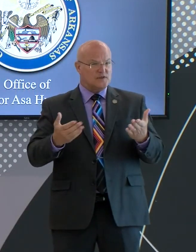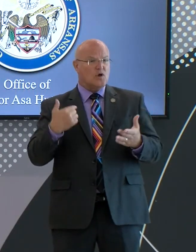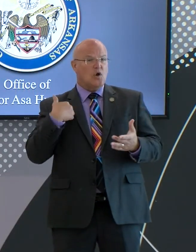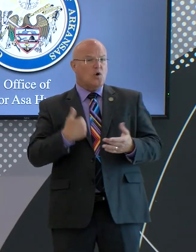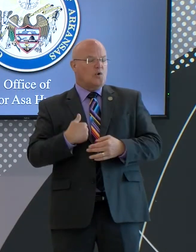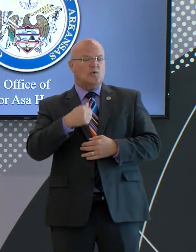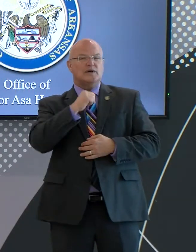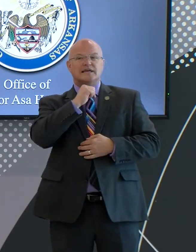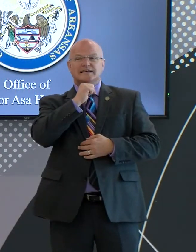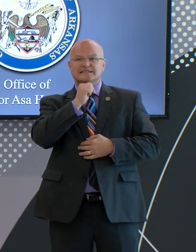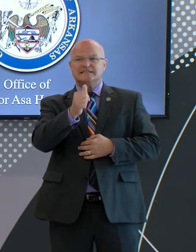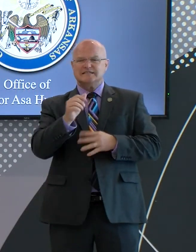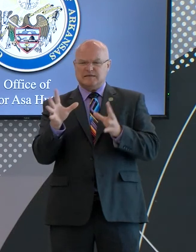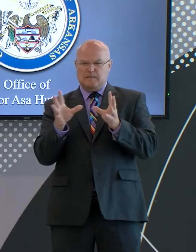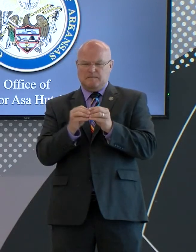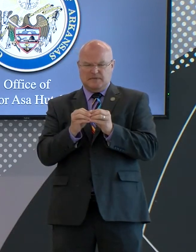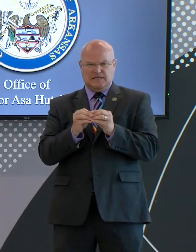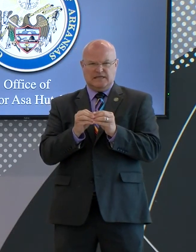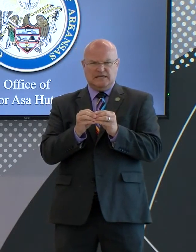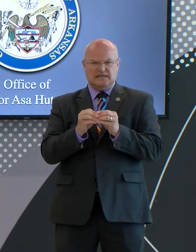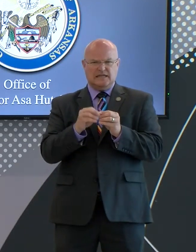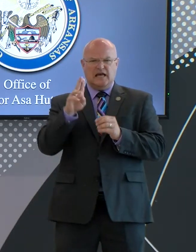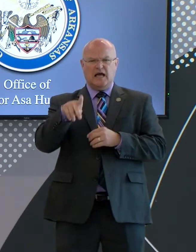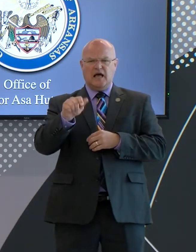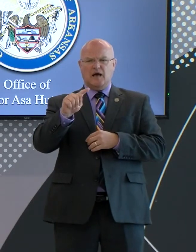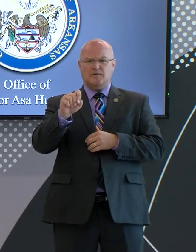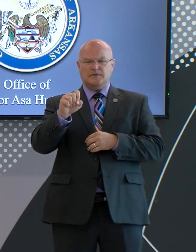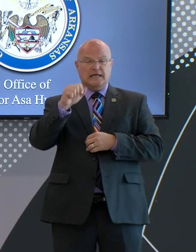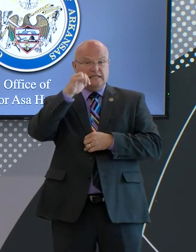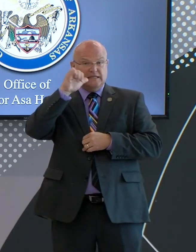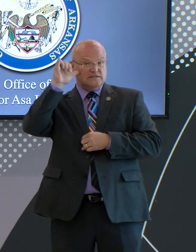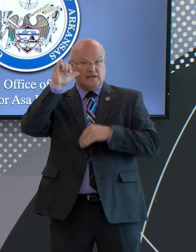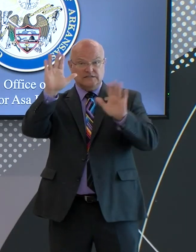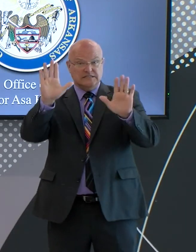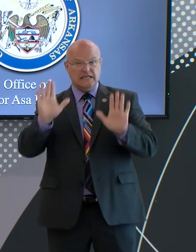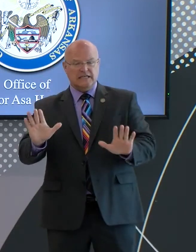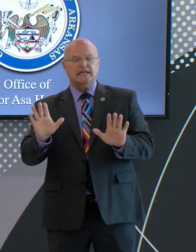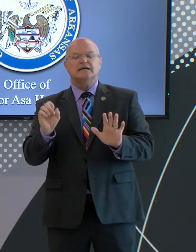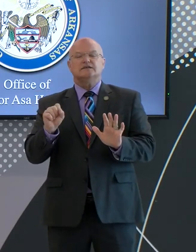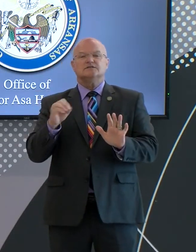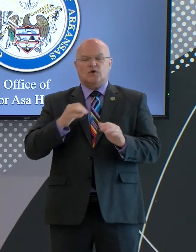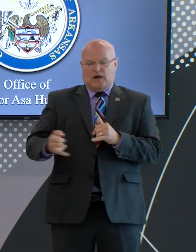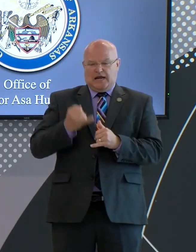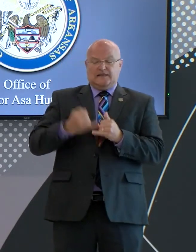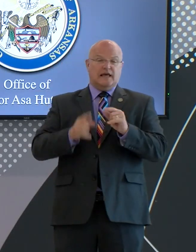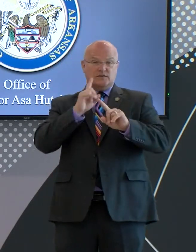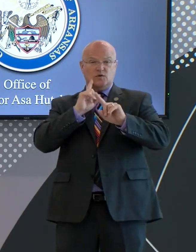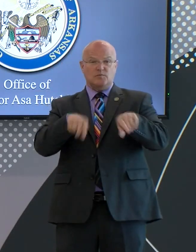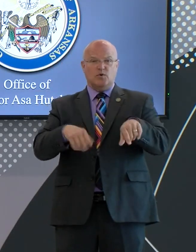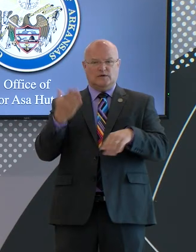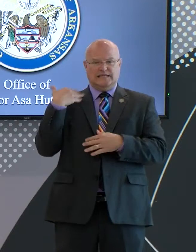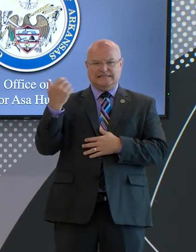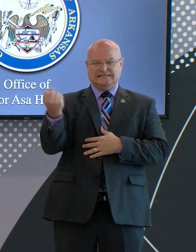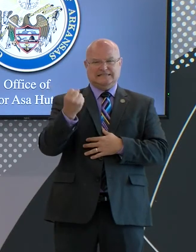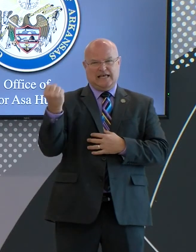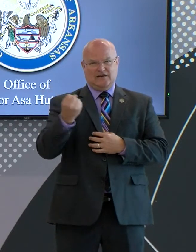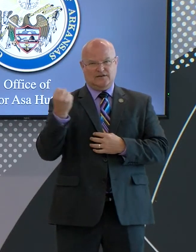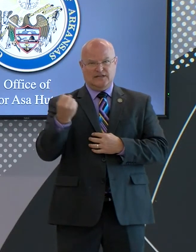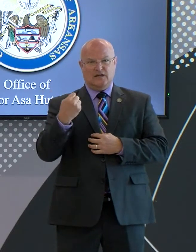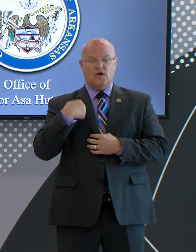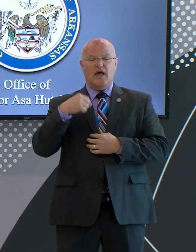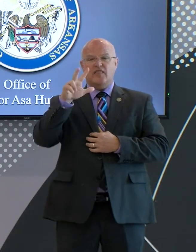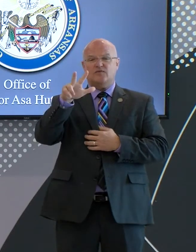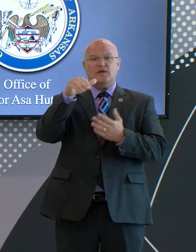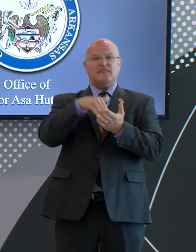we didn't convene our update on Sunday. And so our last report was last Saturday, which we